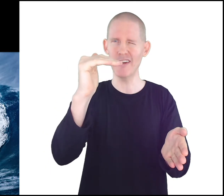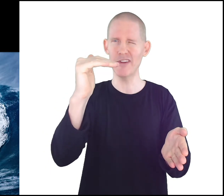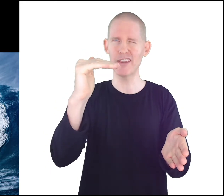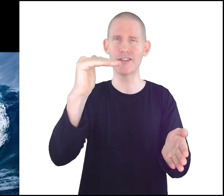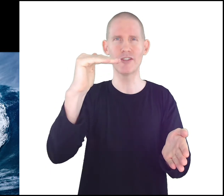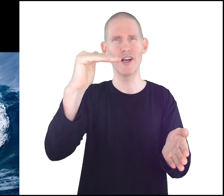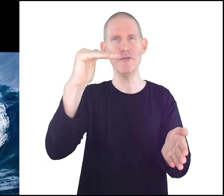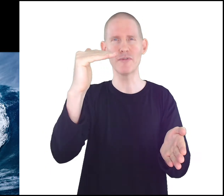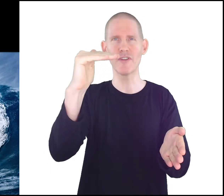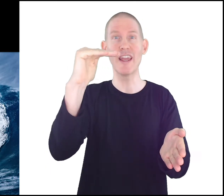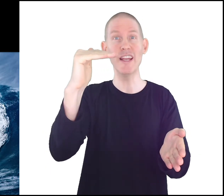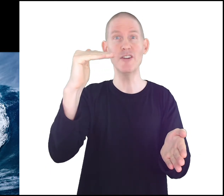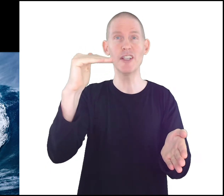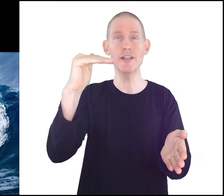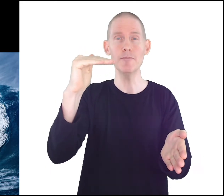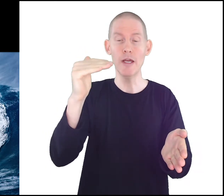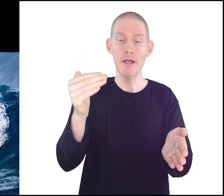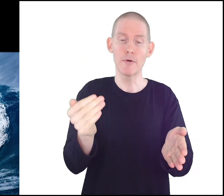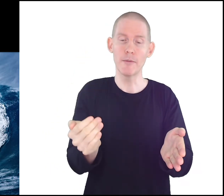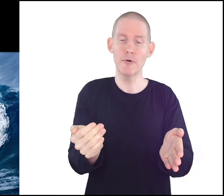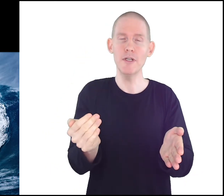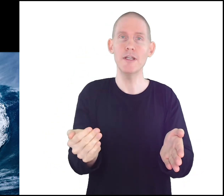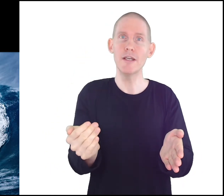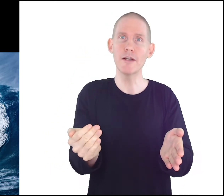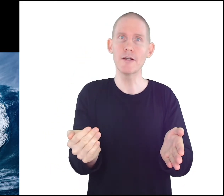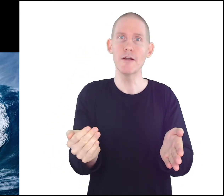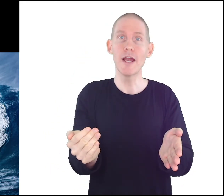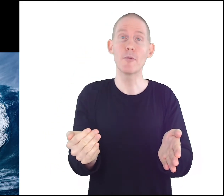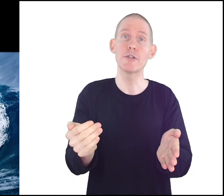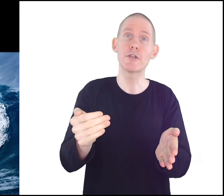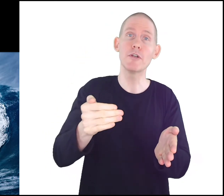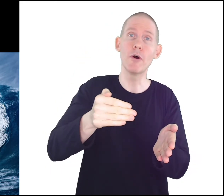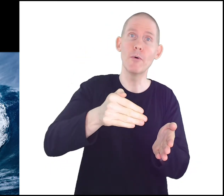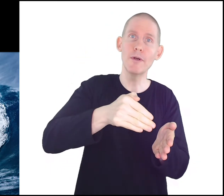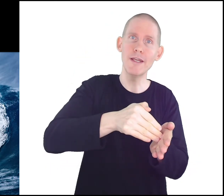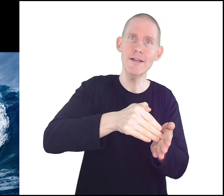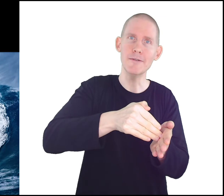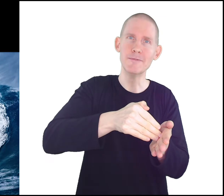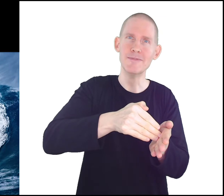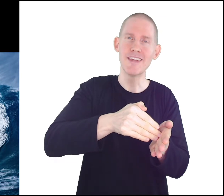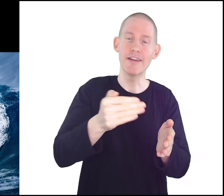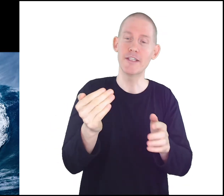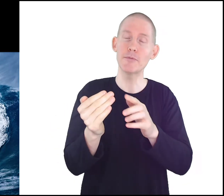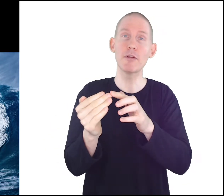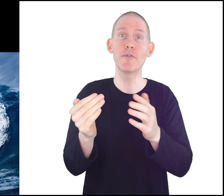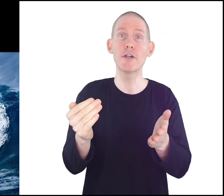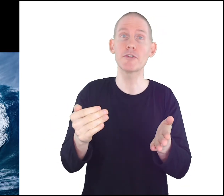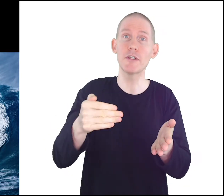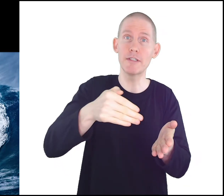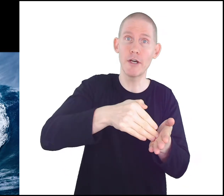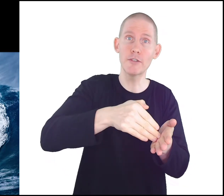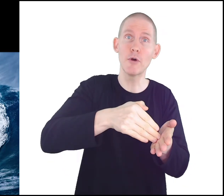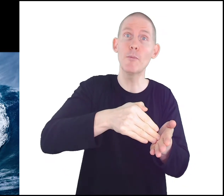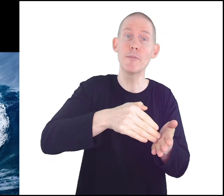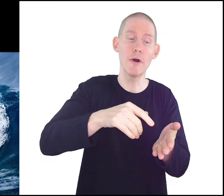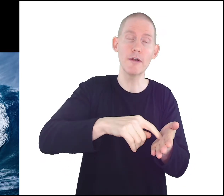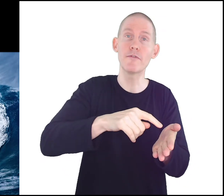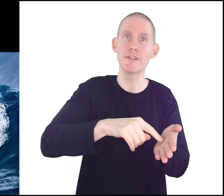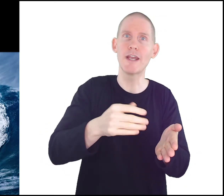this shelf or the angle here. We're going to put it here and we're just going to go in. And the tips of the fingers are going to touch the open part of this hand